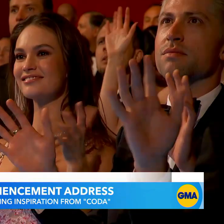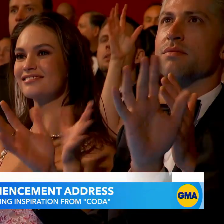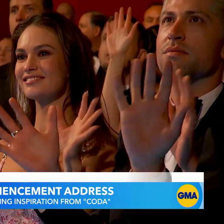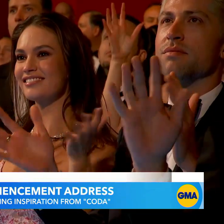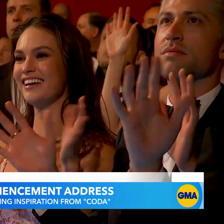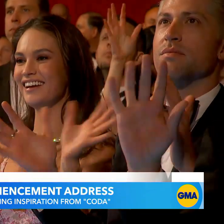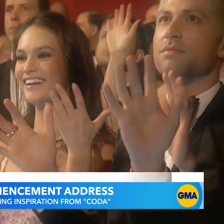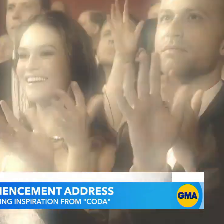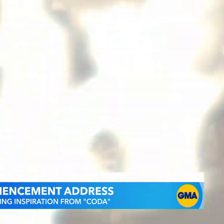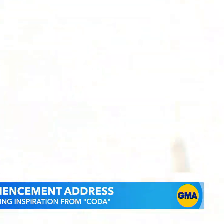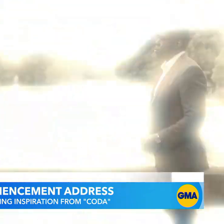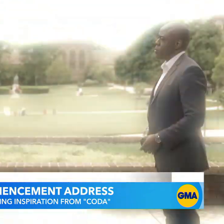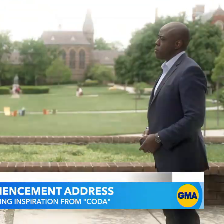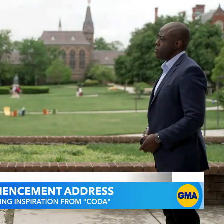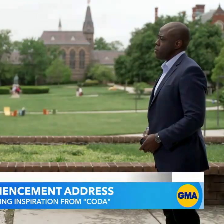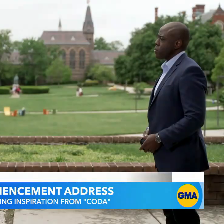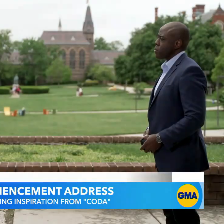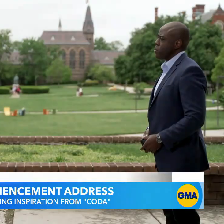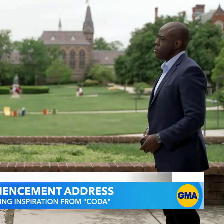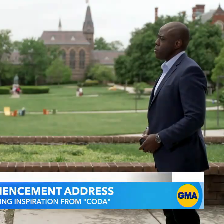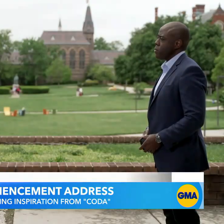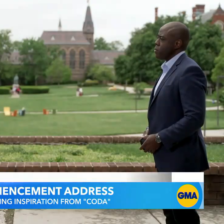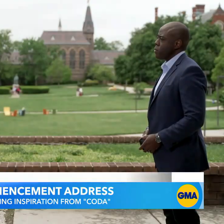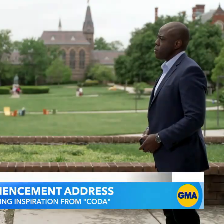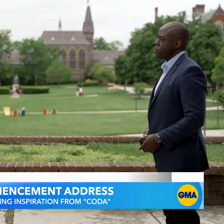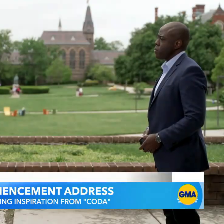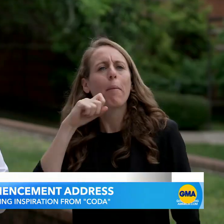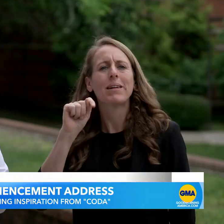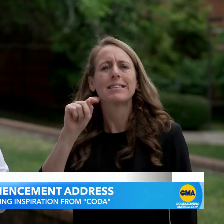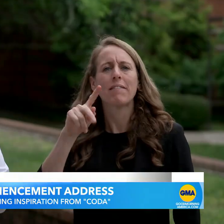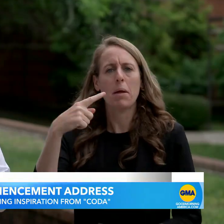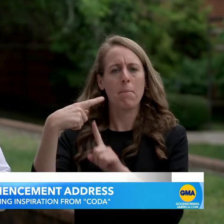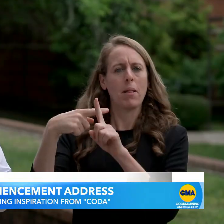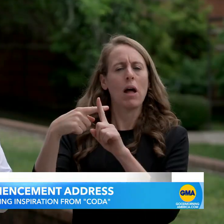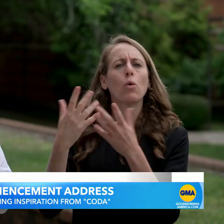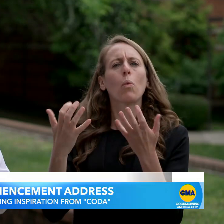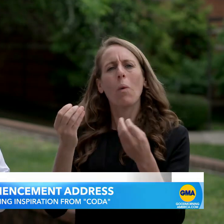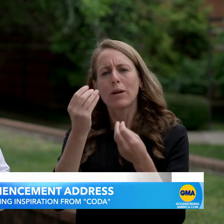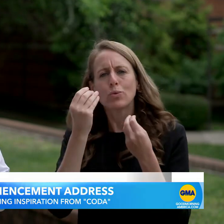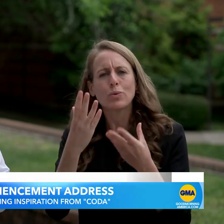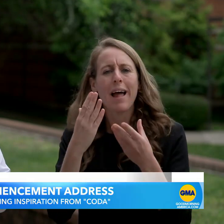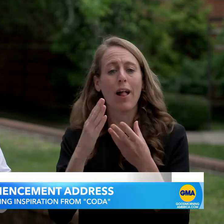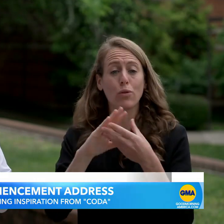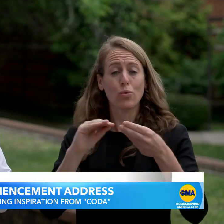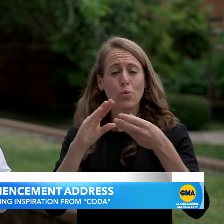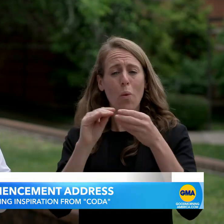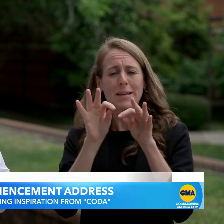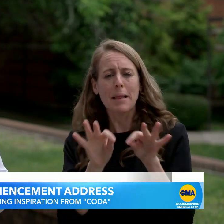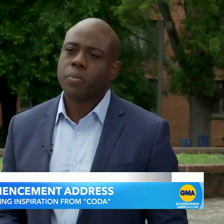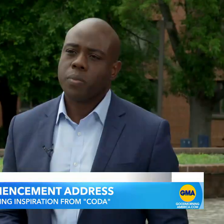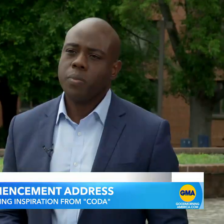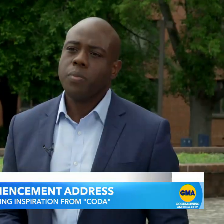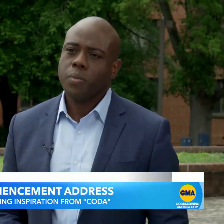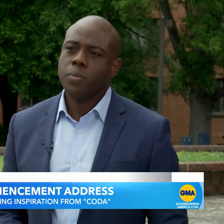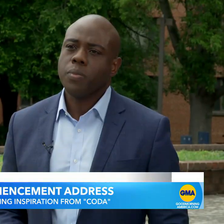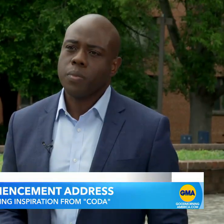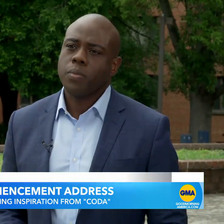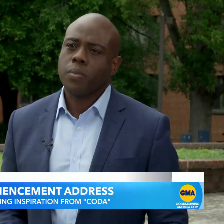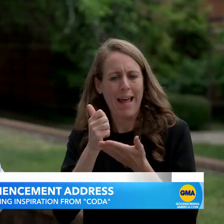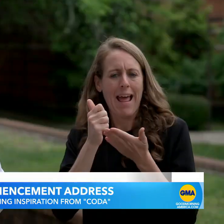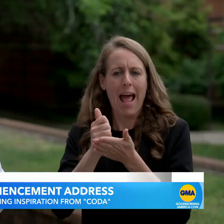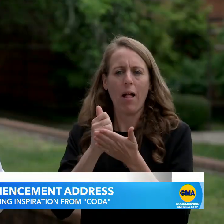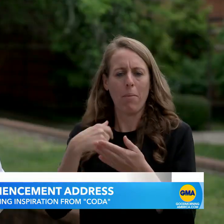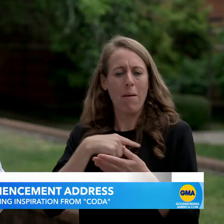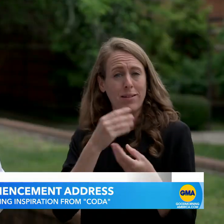Picture at the Oscars. We've wanted to tell stories that matter, stories that kind of push humanity forward. And